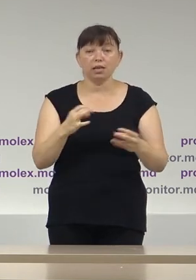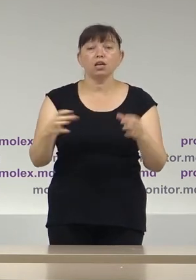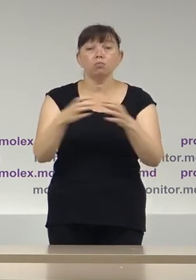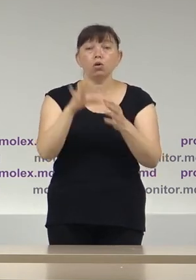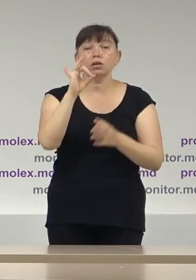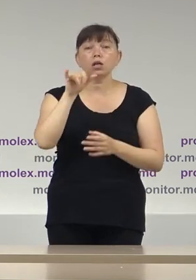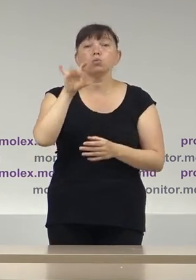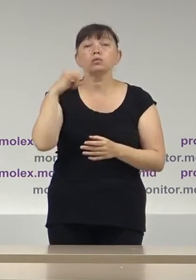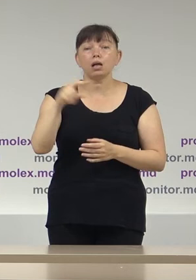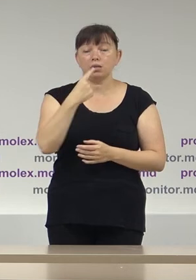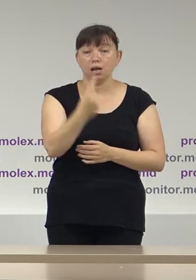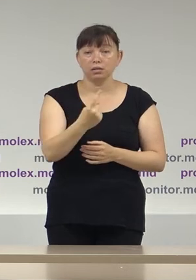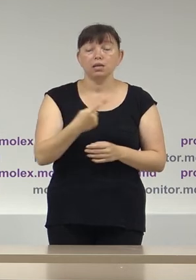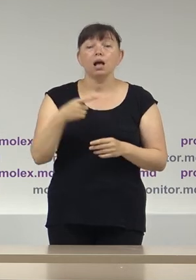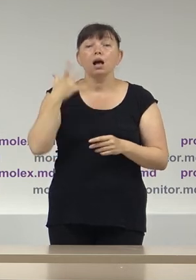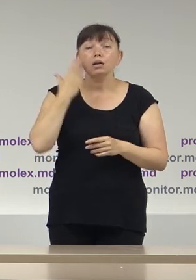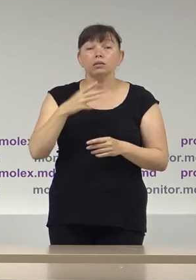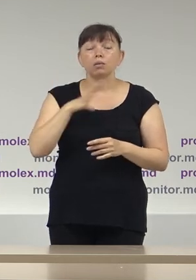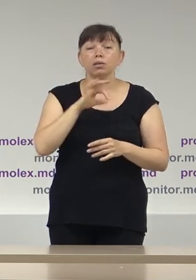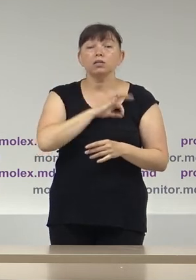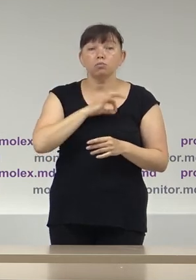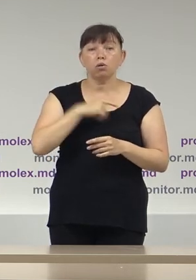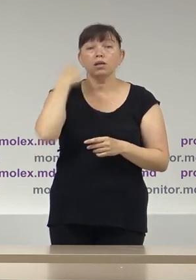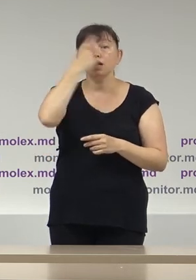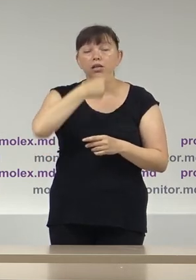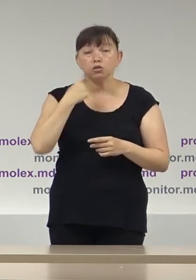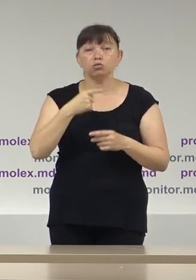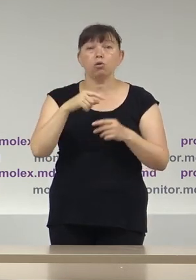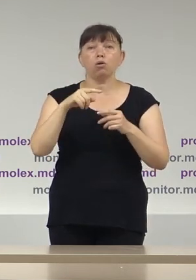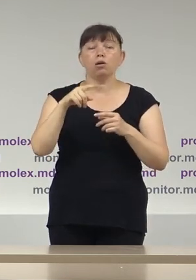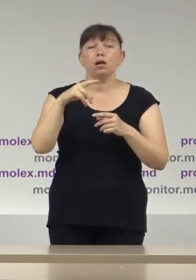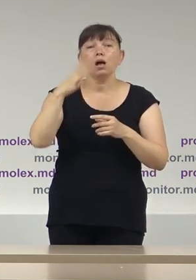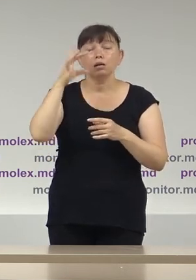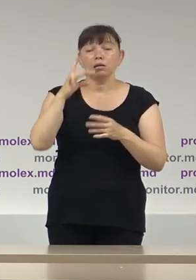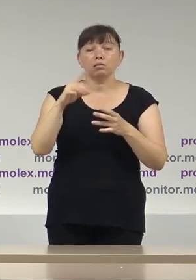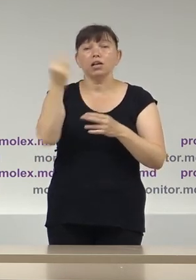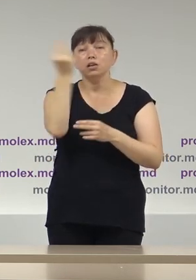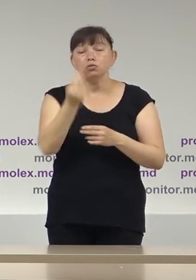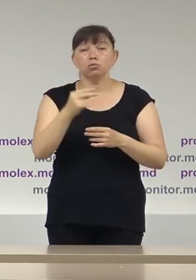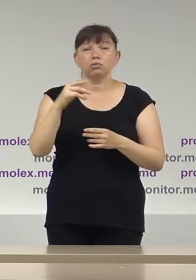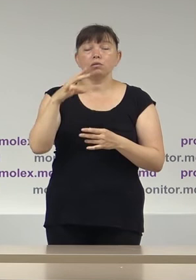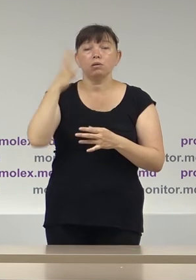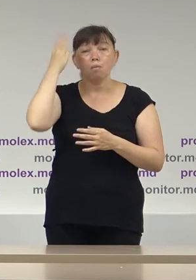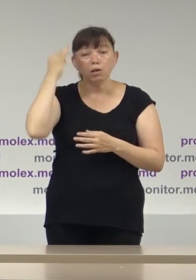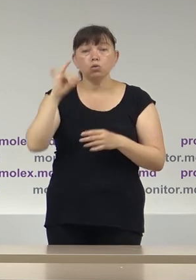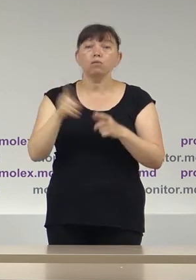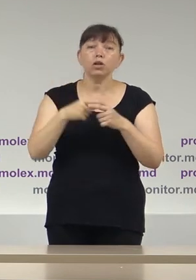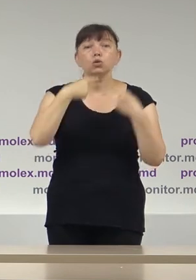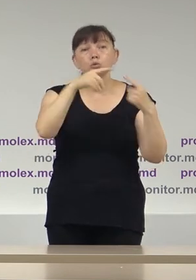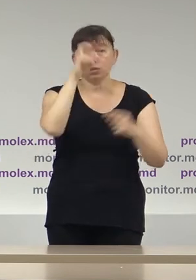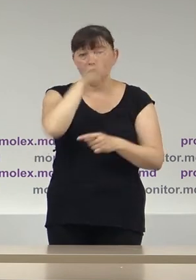for block of communist and socialist, and 1 case for electoral block Renato Usati of